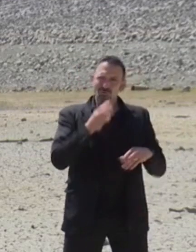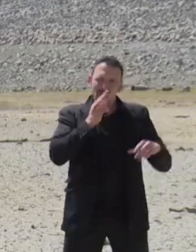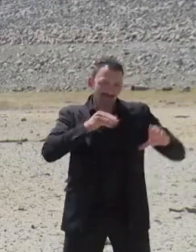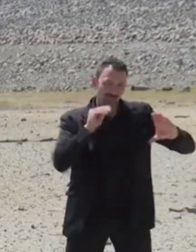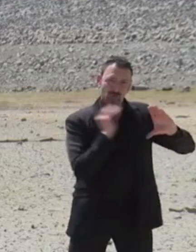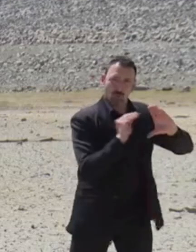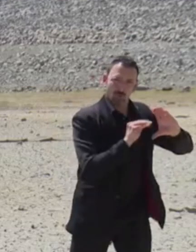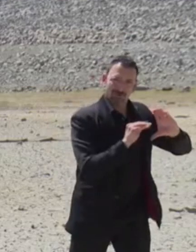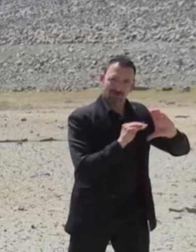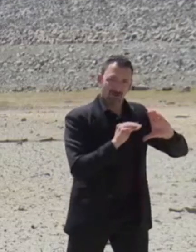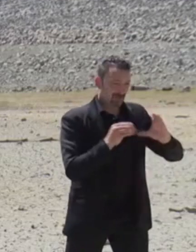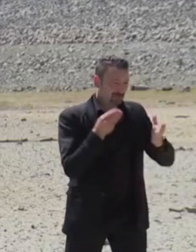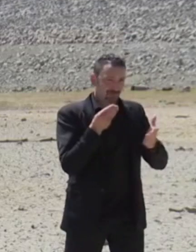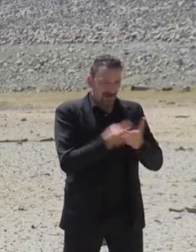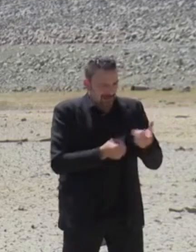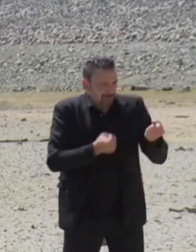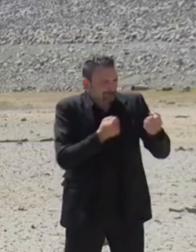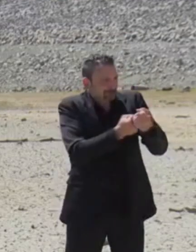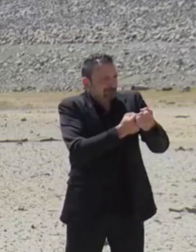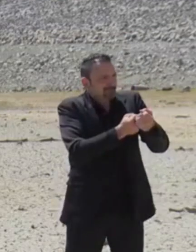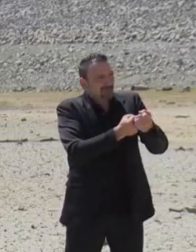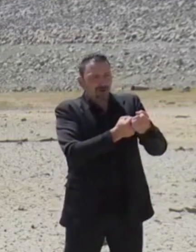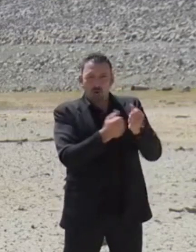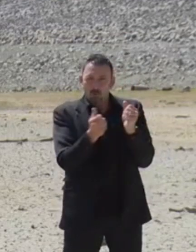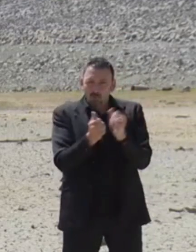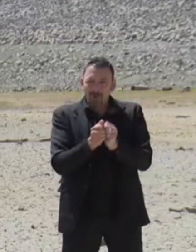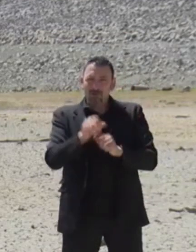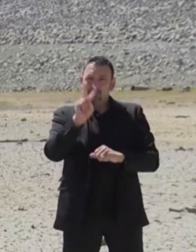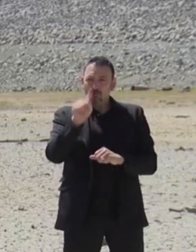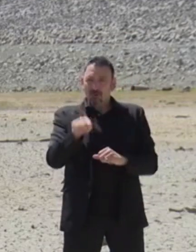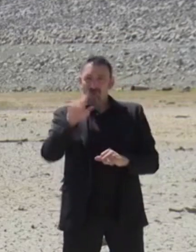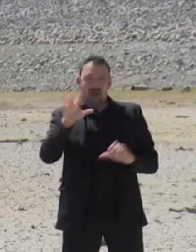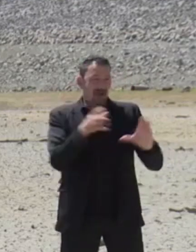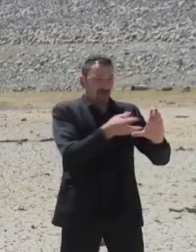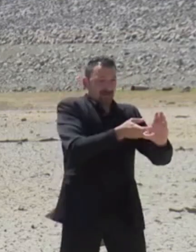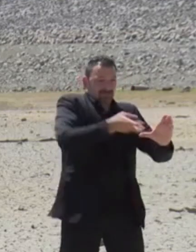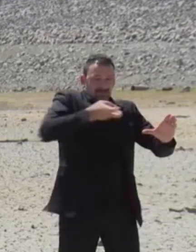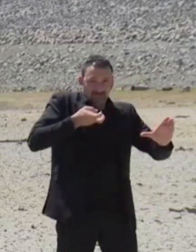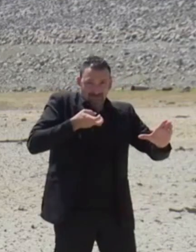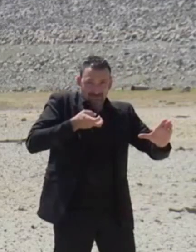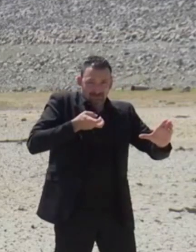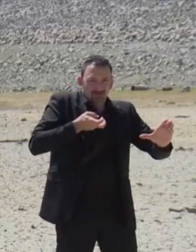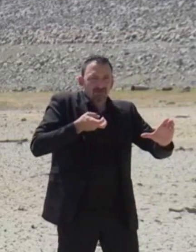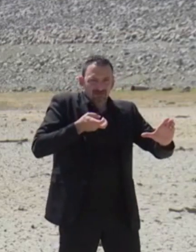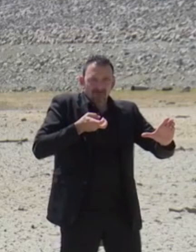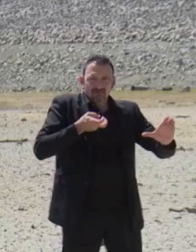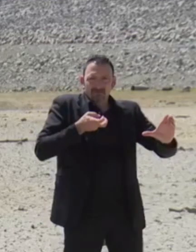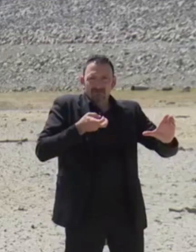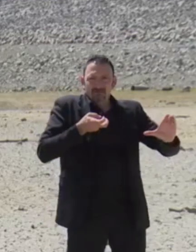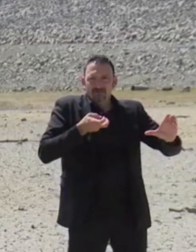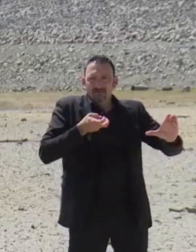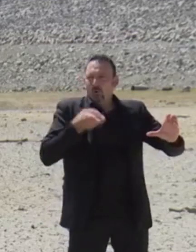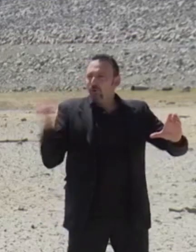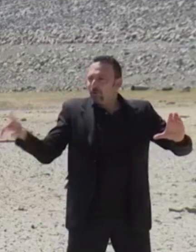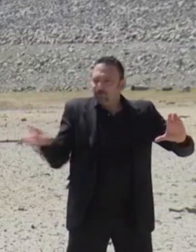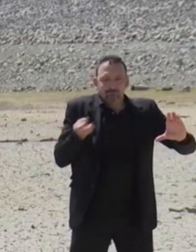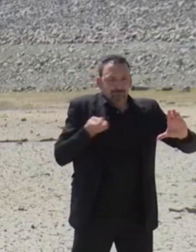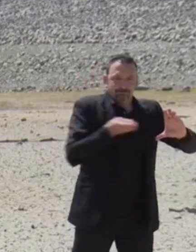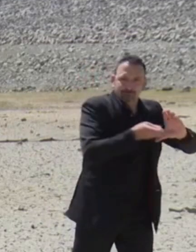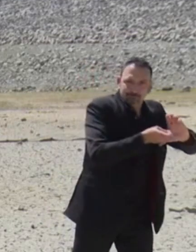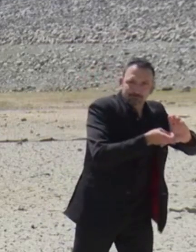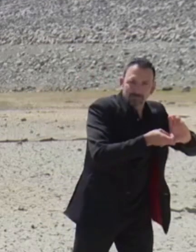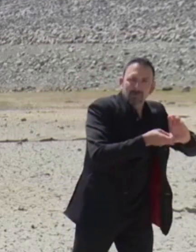that have been financed, or at least with $2.5 billion of appropriation, have an equivalent in